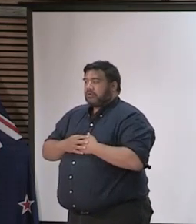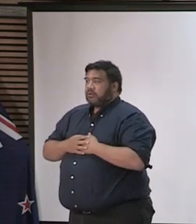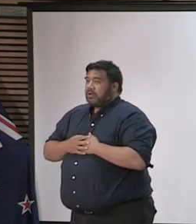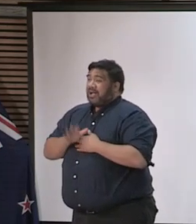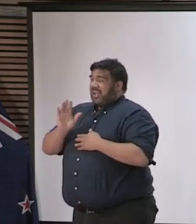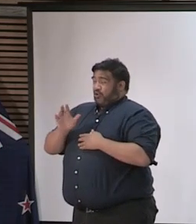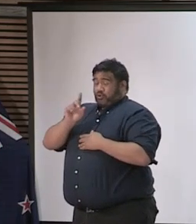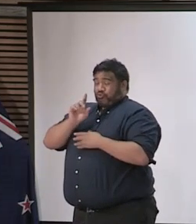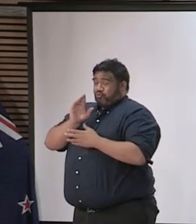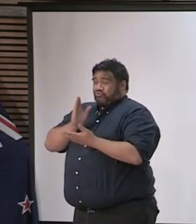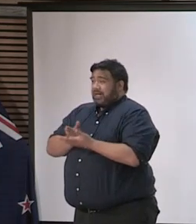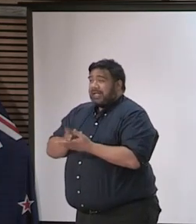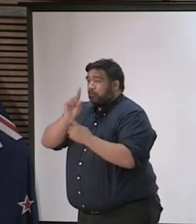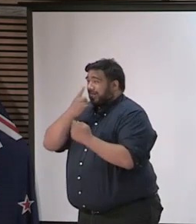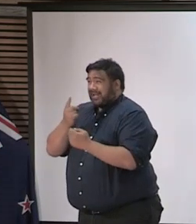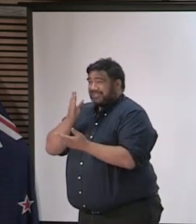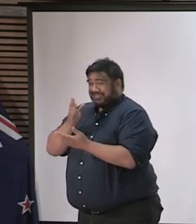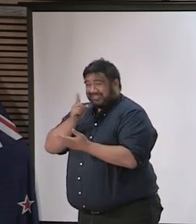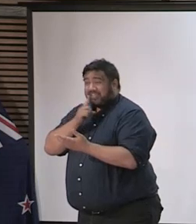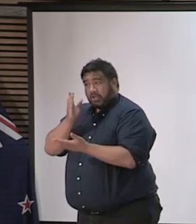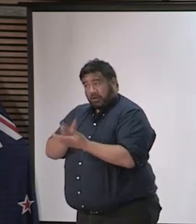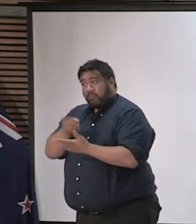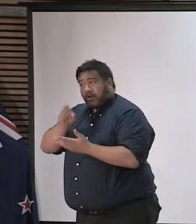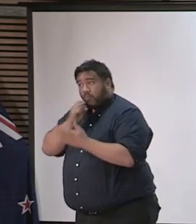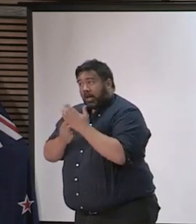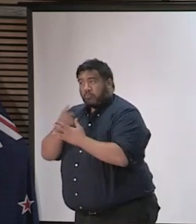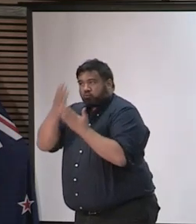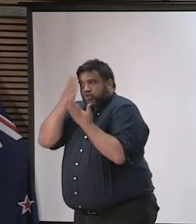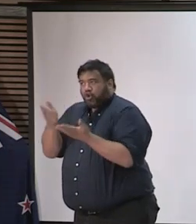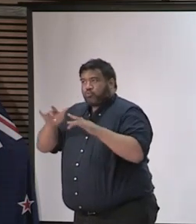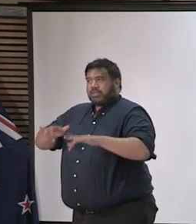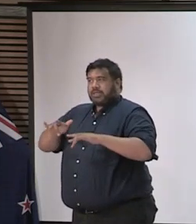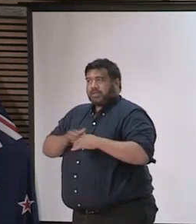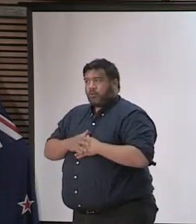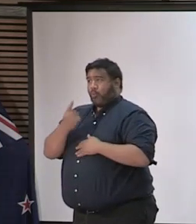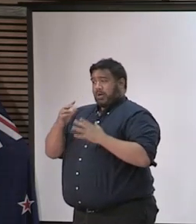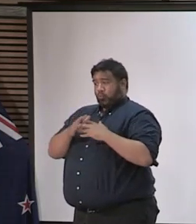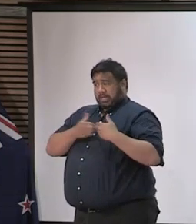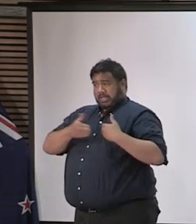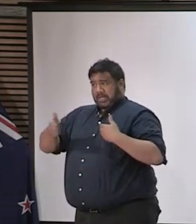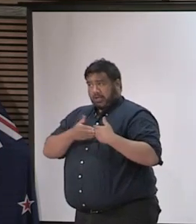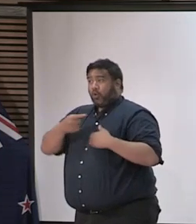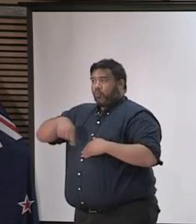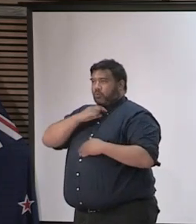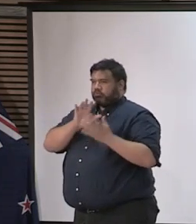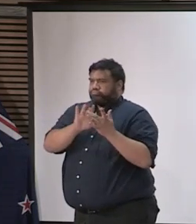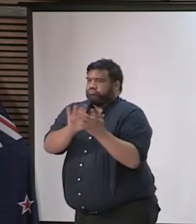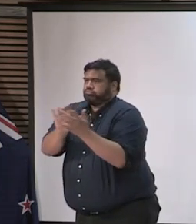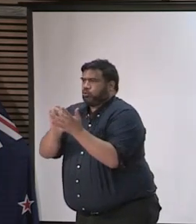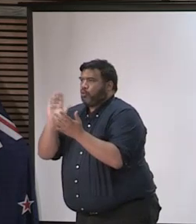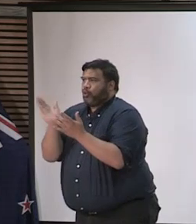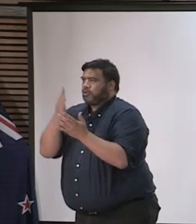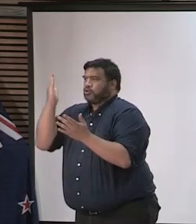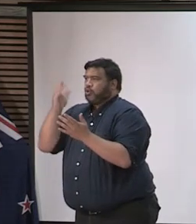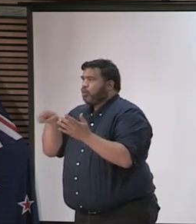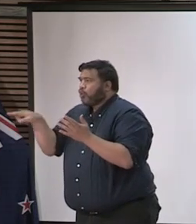too early to say that. We've got, over this coming week, we're keeping very, very closely in contact with schools so that if they do start to get